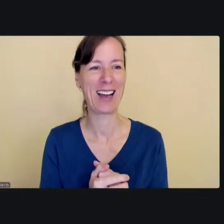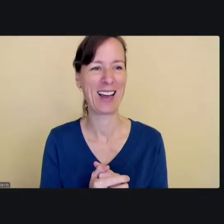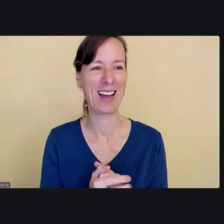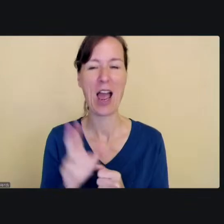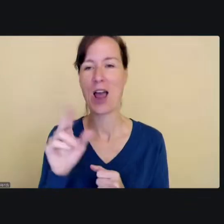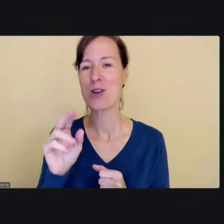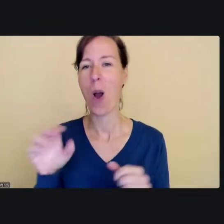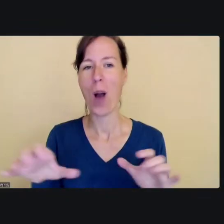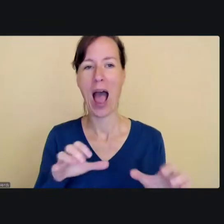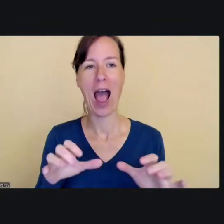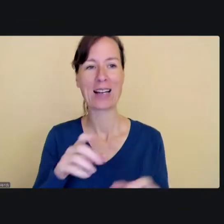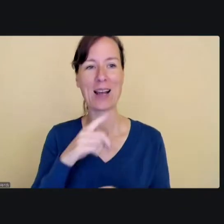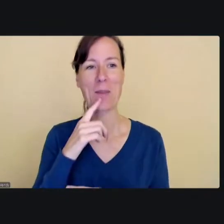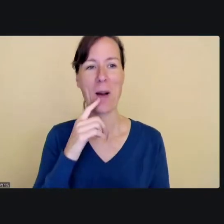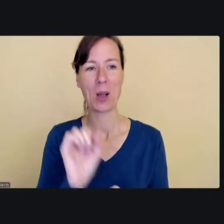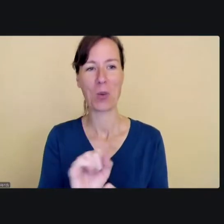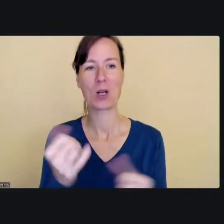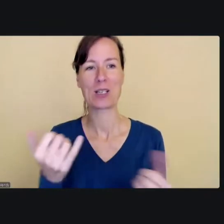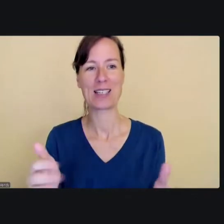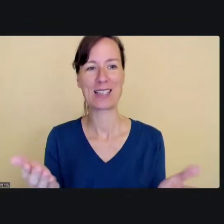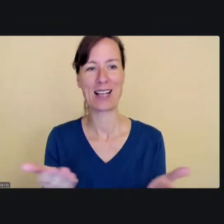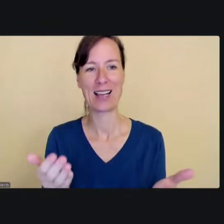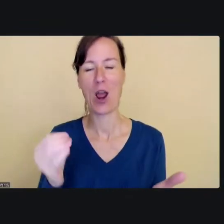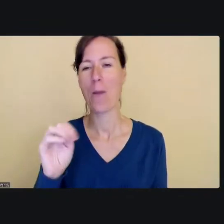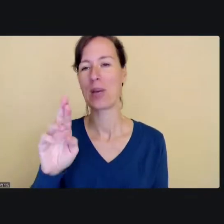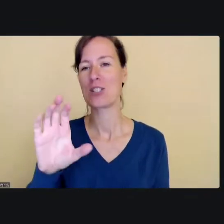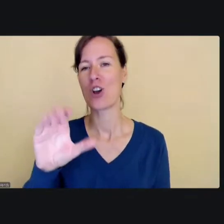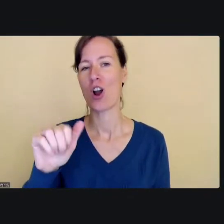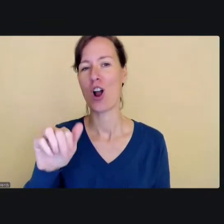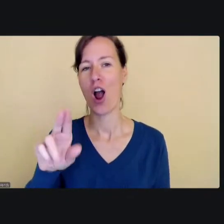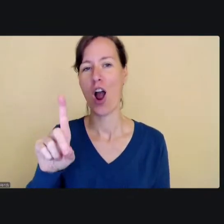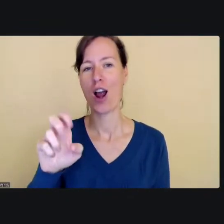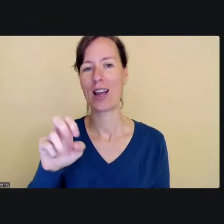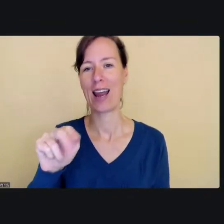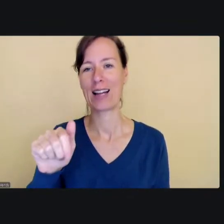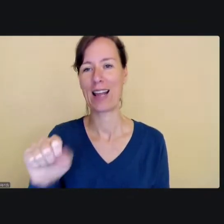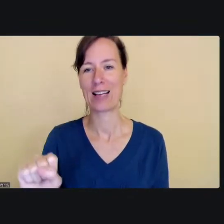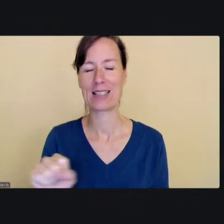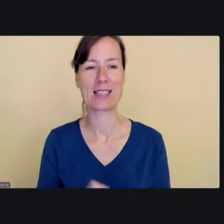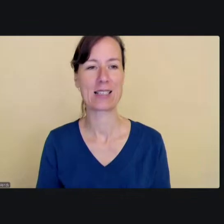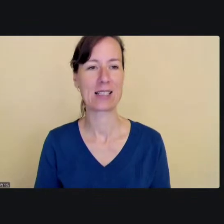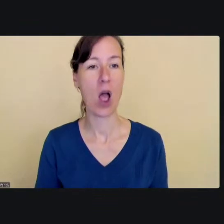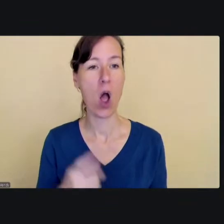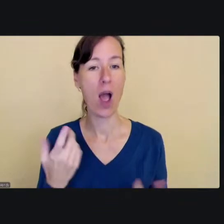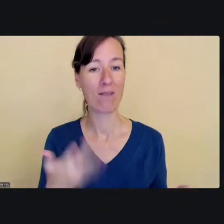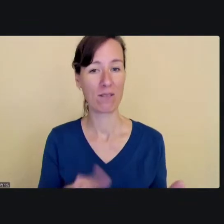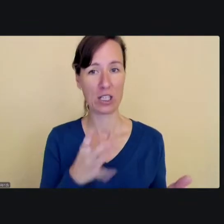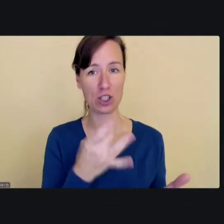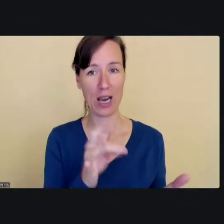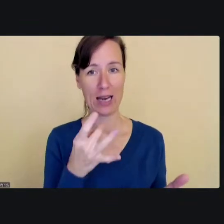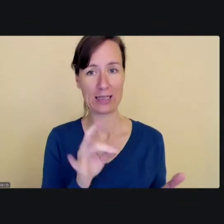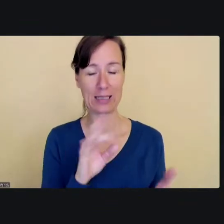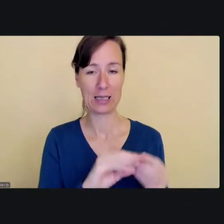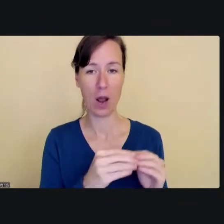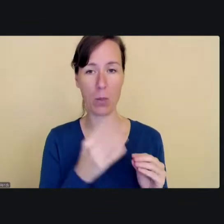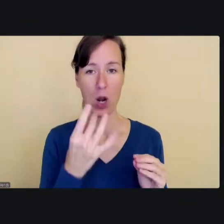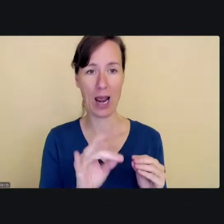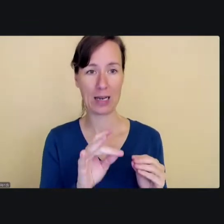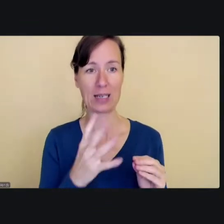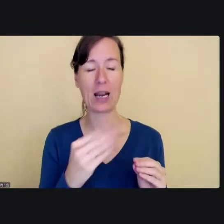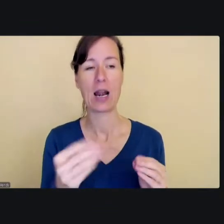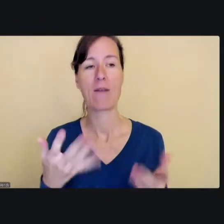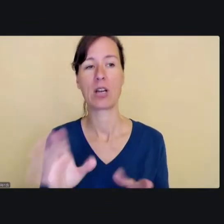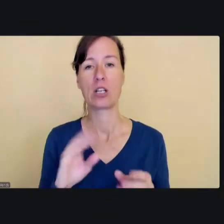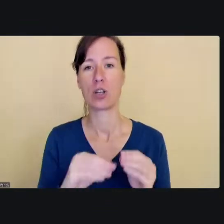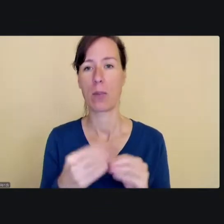here. Oh, as Mr. Cardenas. Yeah. Okay. Seeing that we've concluded item 18 and item 19,